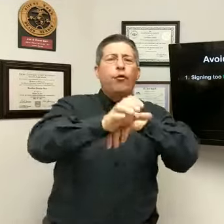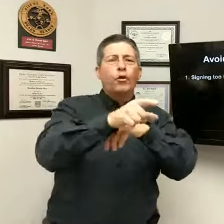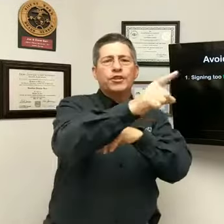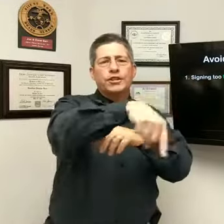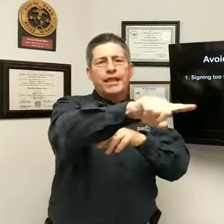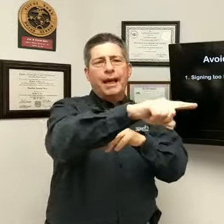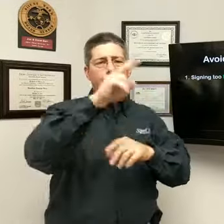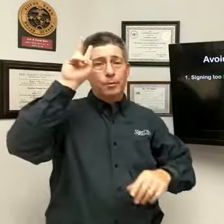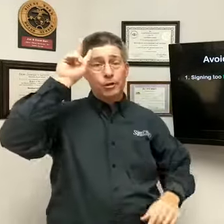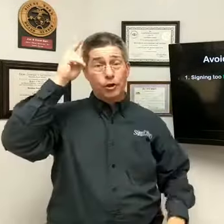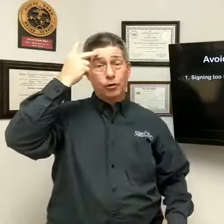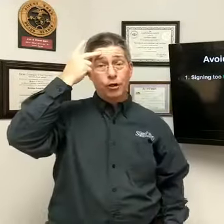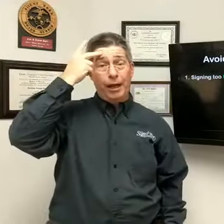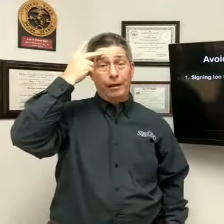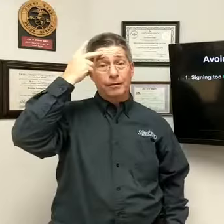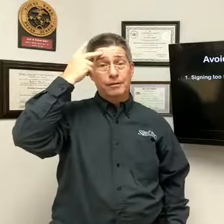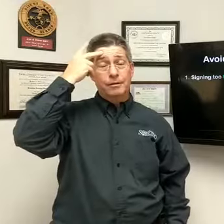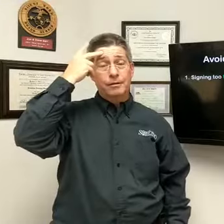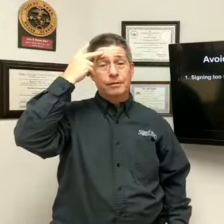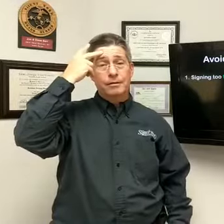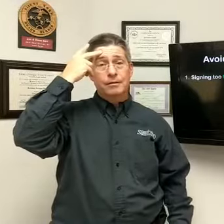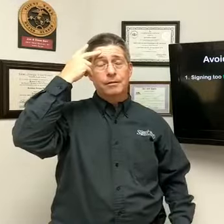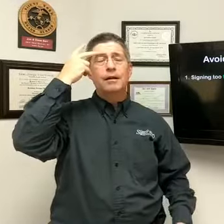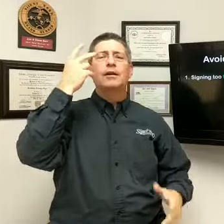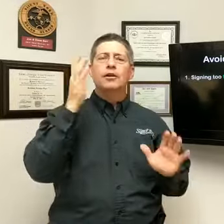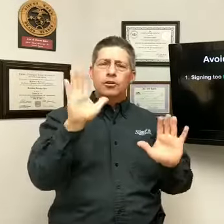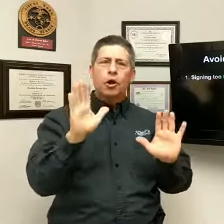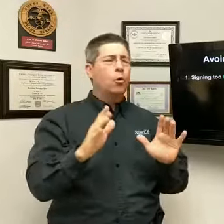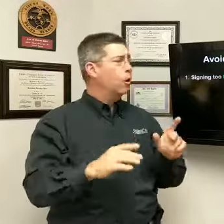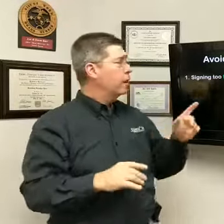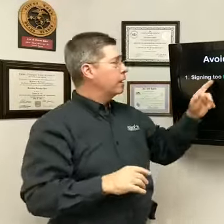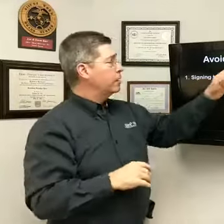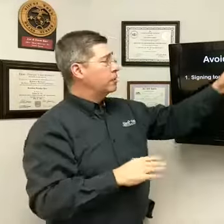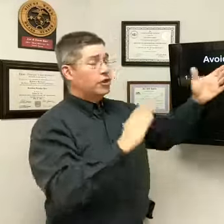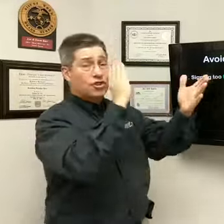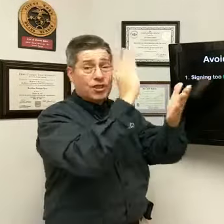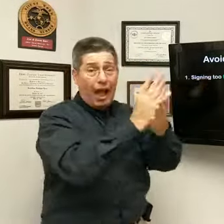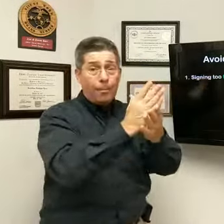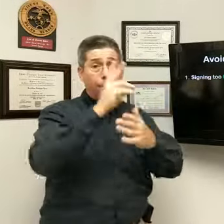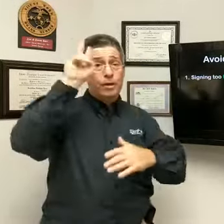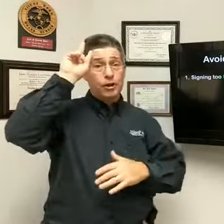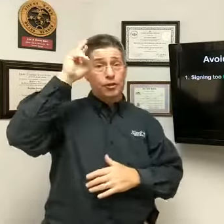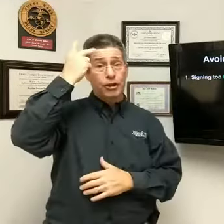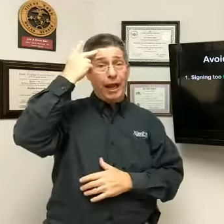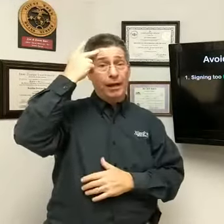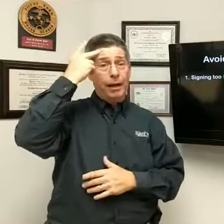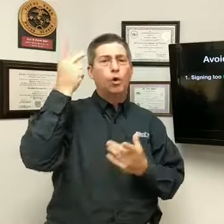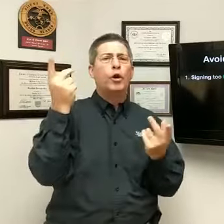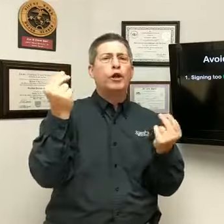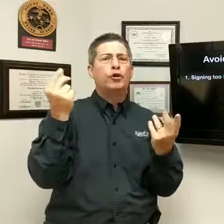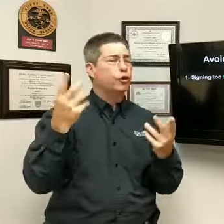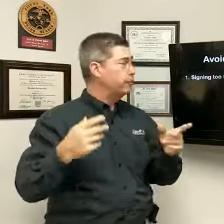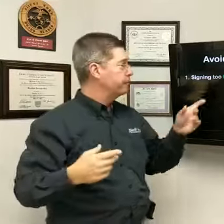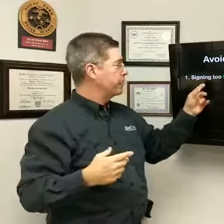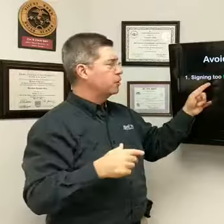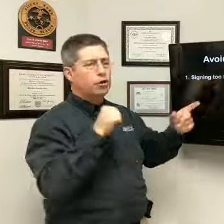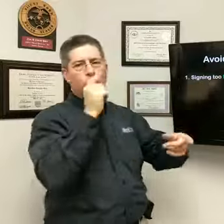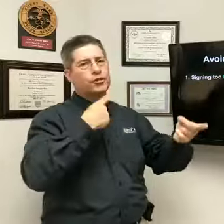force them to misunderstand. So to stop misunderstanding, what do? Don't sign